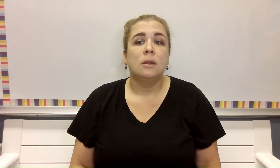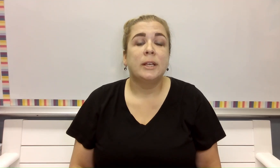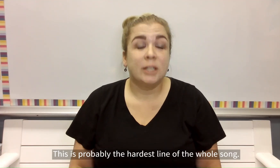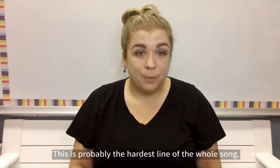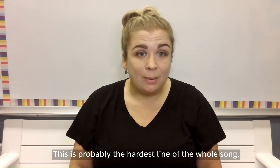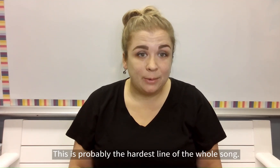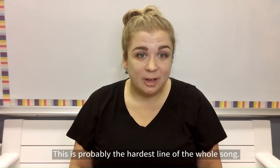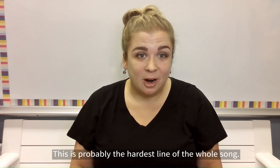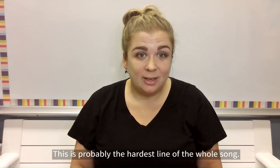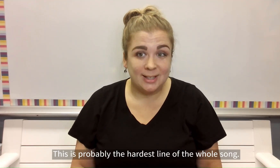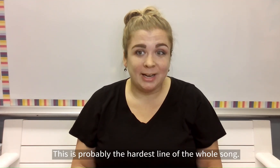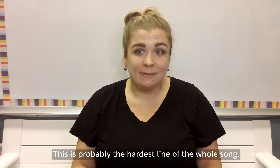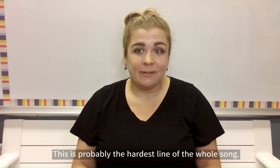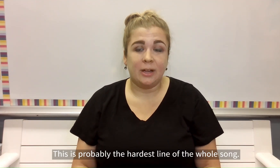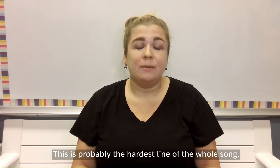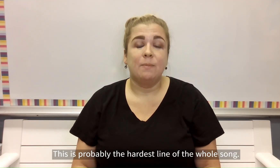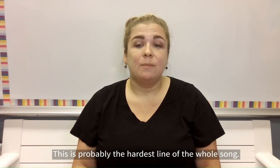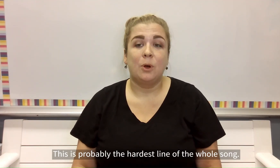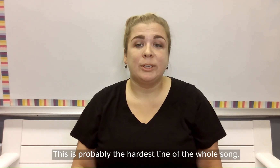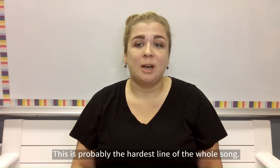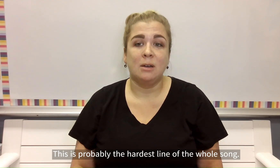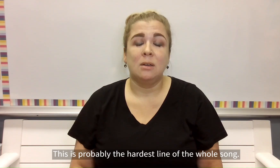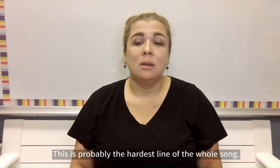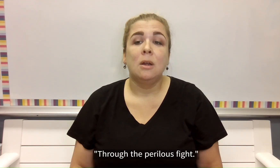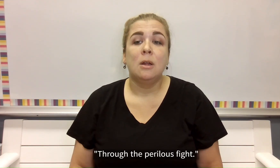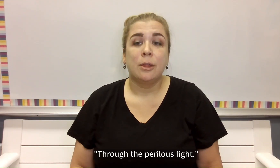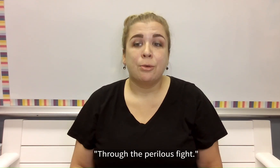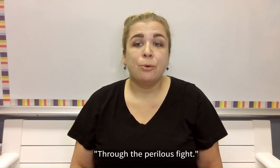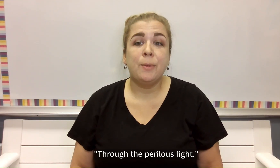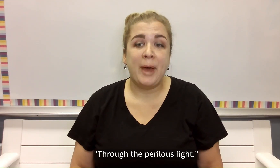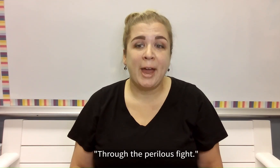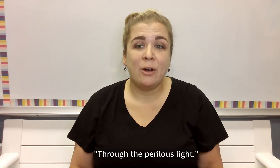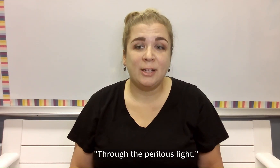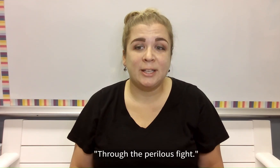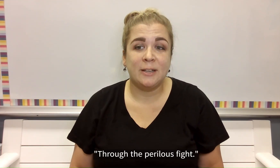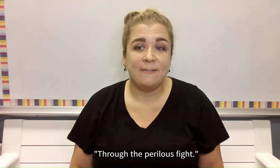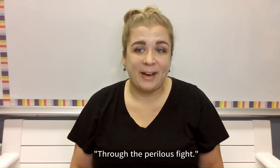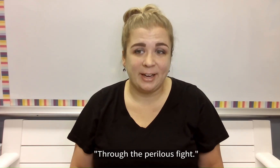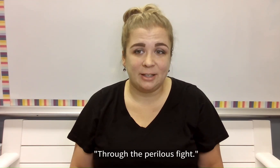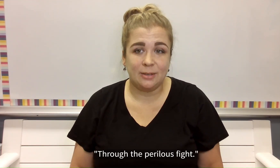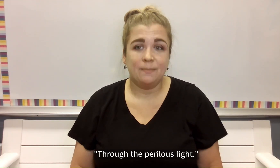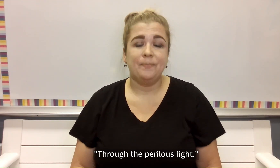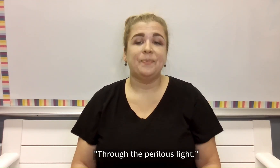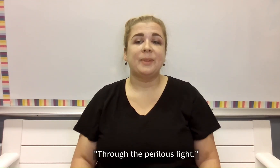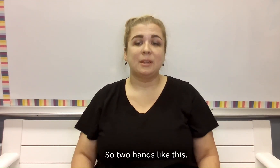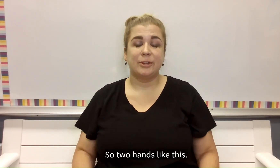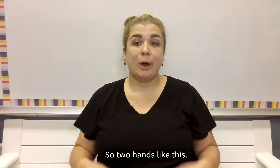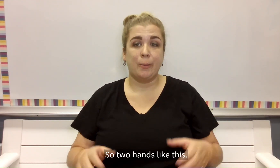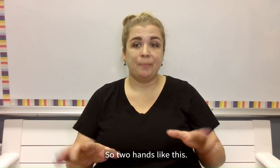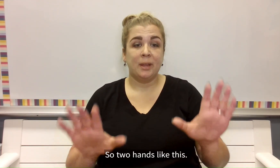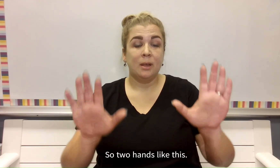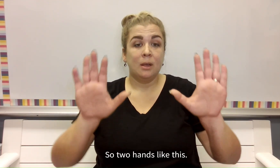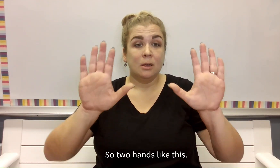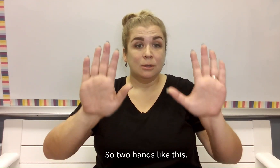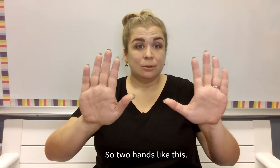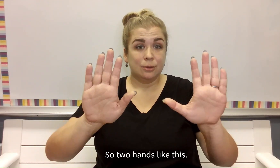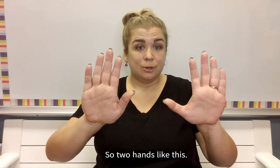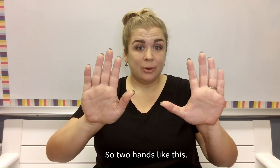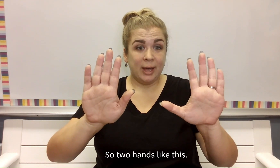This is probably the hardest line of the whole song. Through the perilous fight. So, two hands